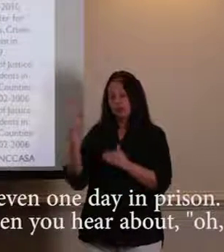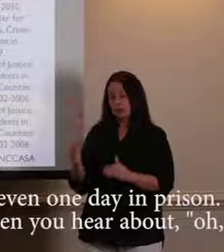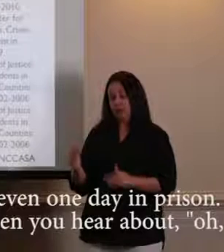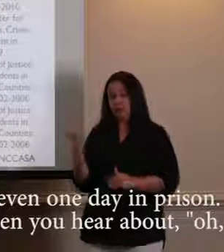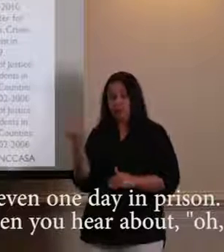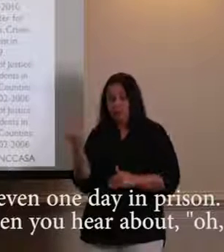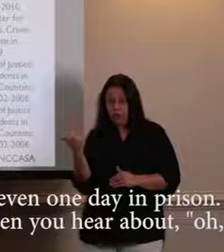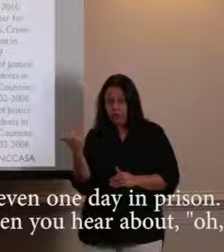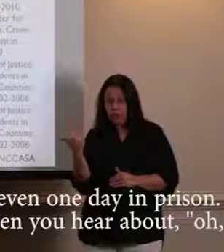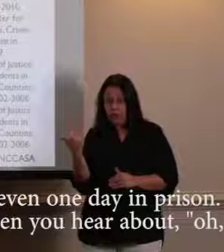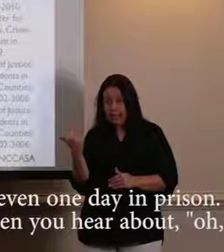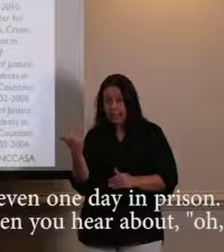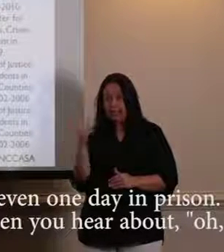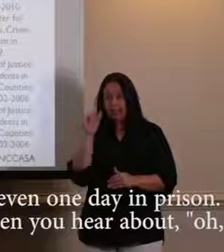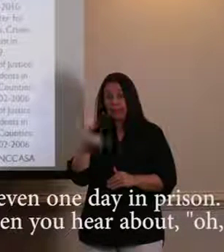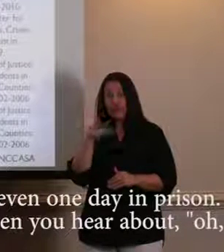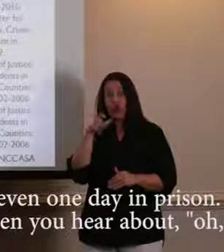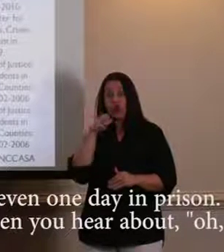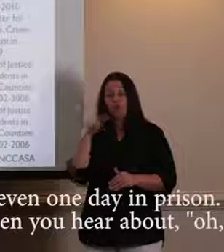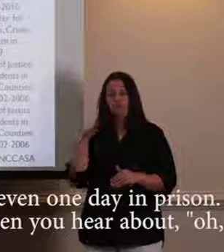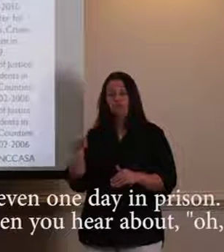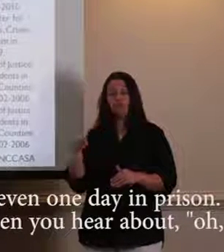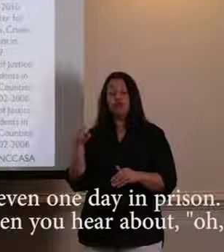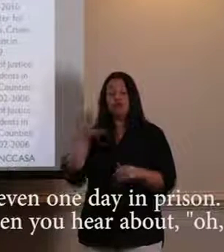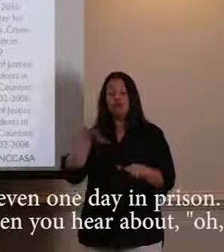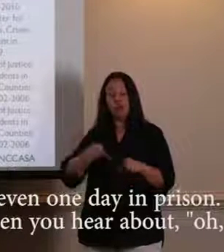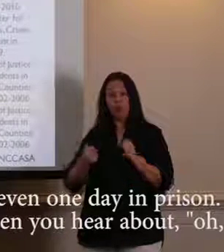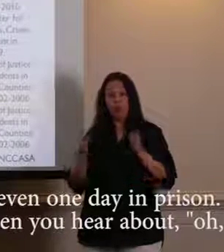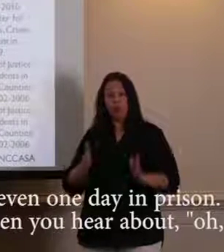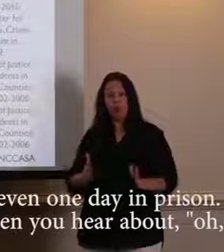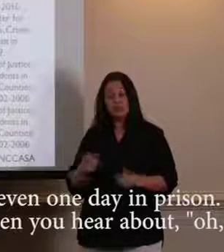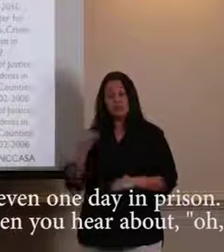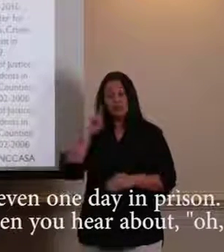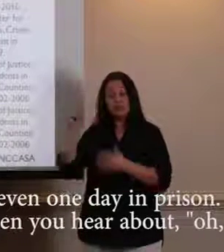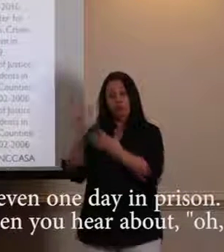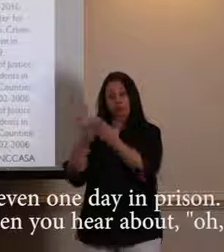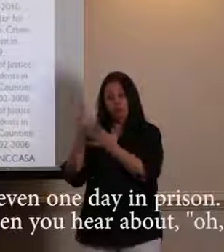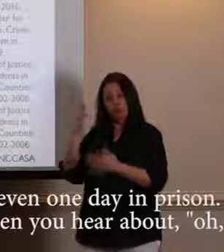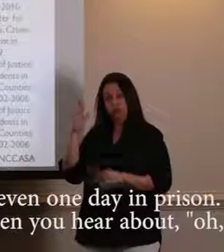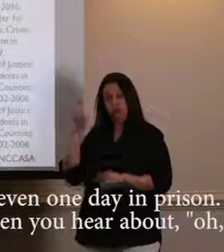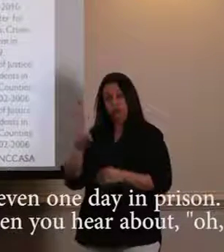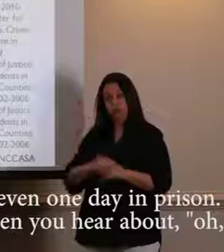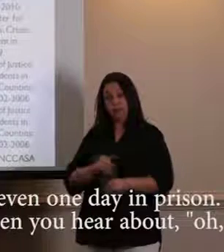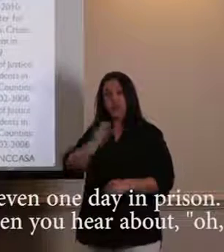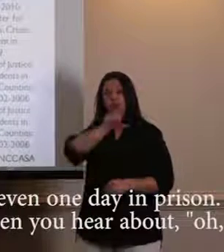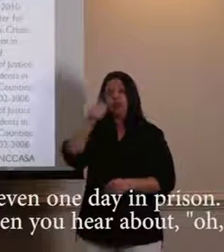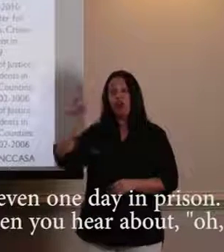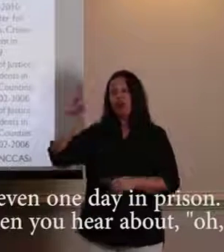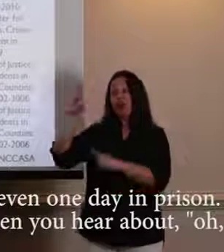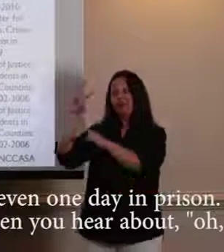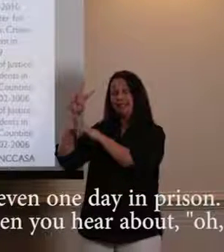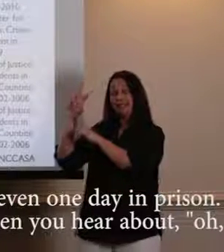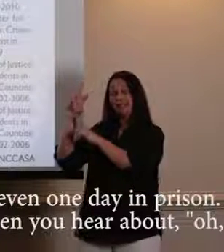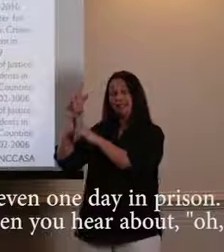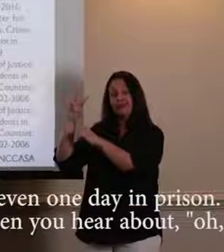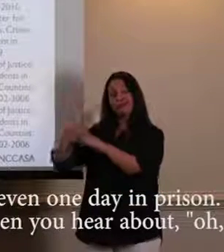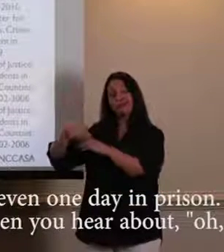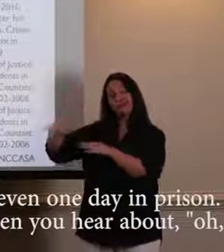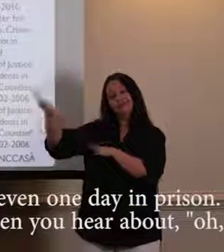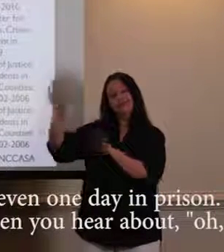will spend even 1 day in prison. The other 97 will walk free. So when you hear about,